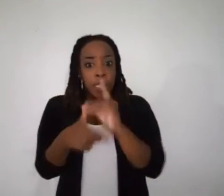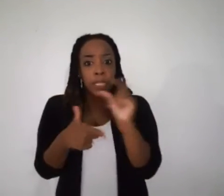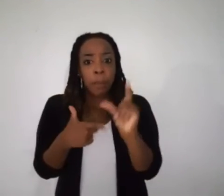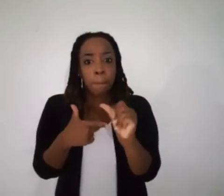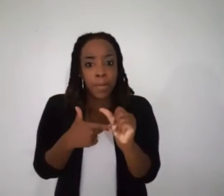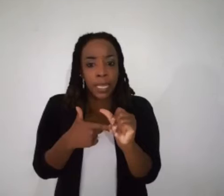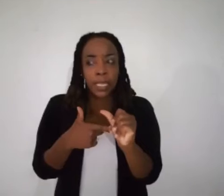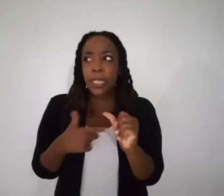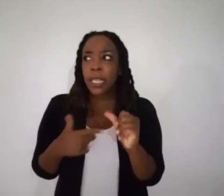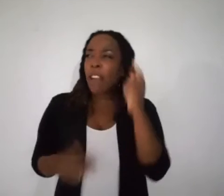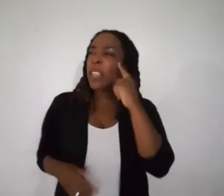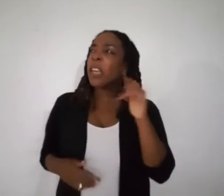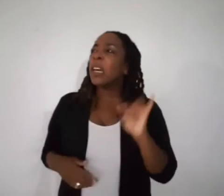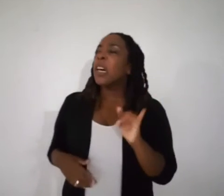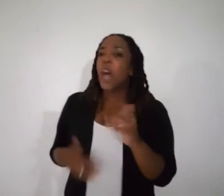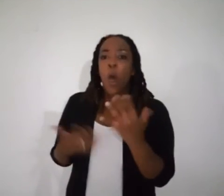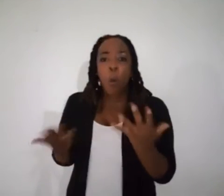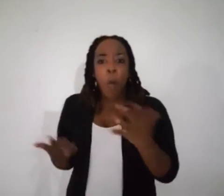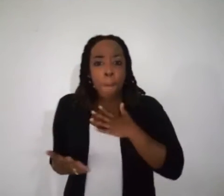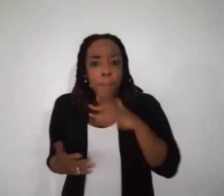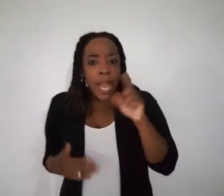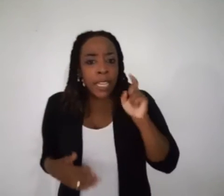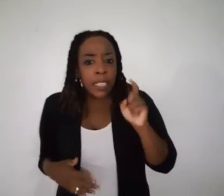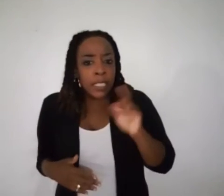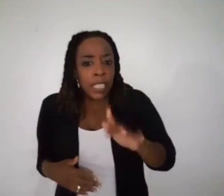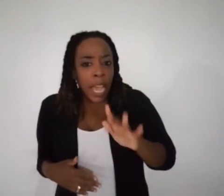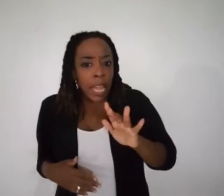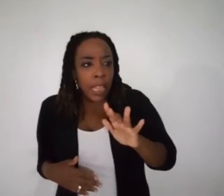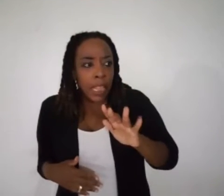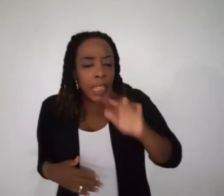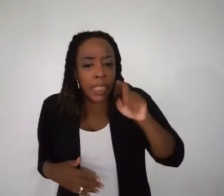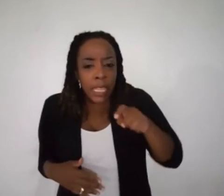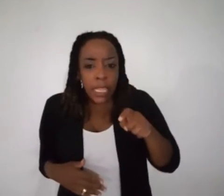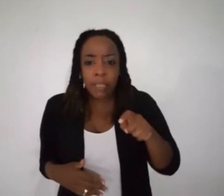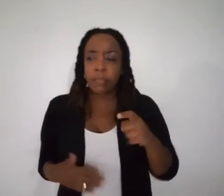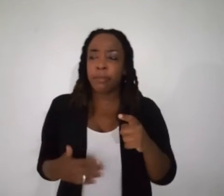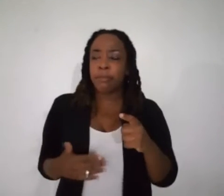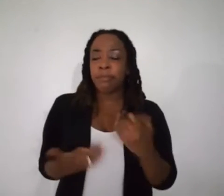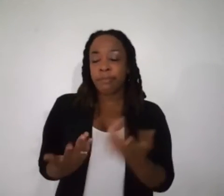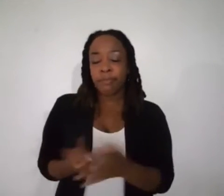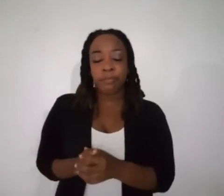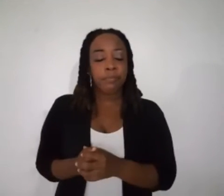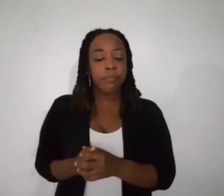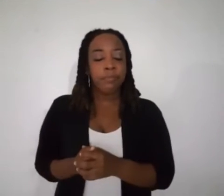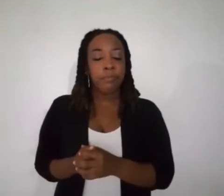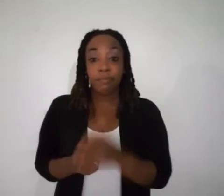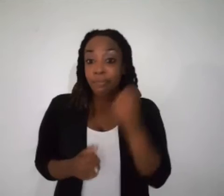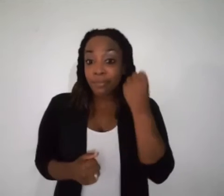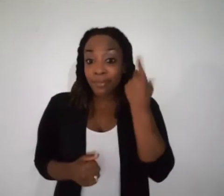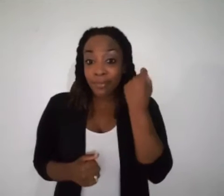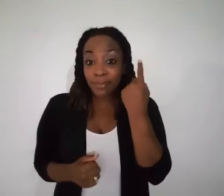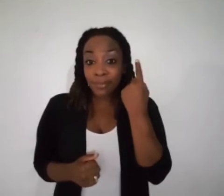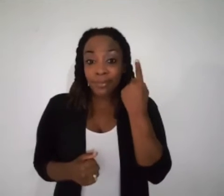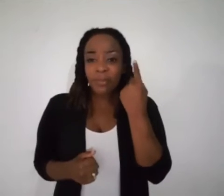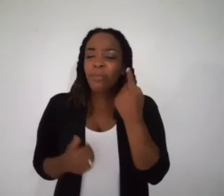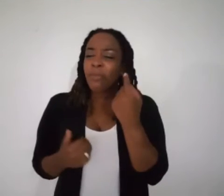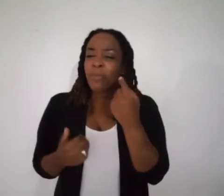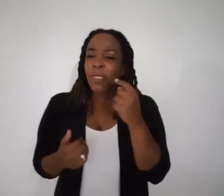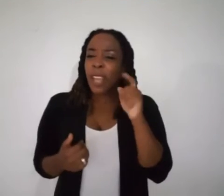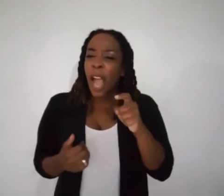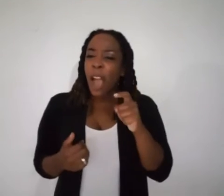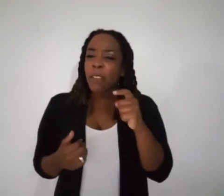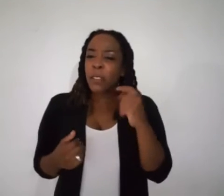maneuver to get to the new areas all the time for the washing. So that's the things you have to think about